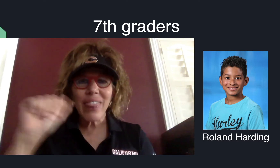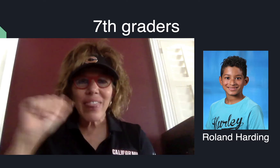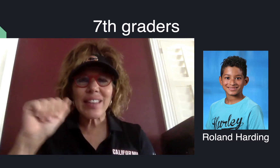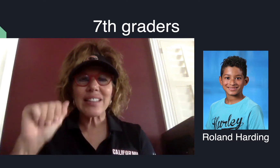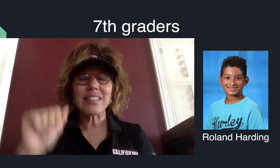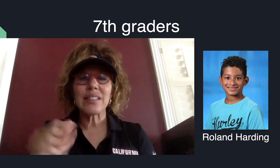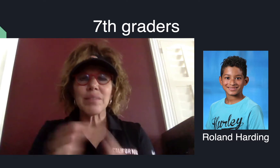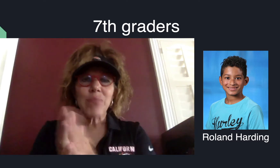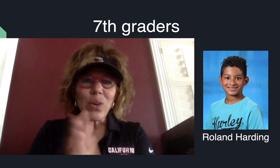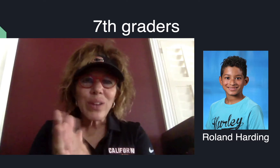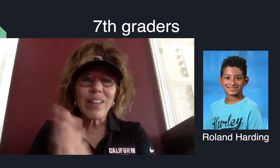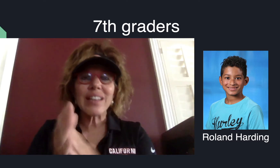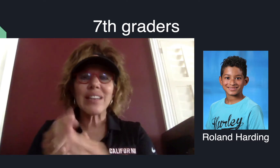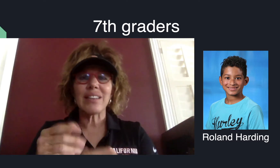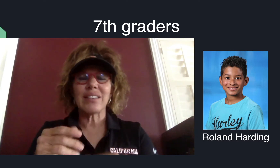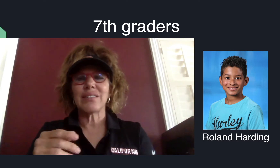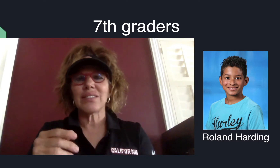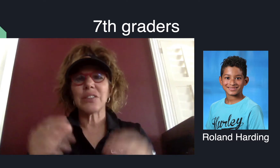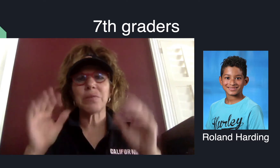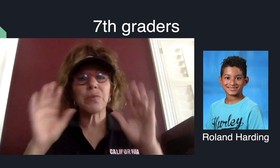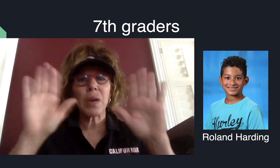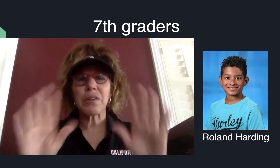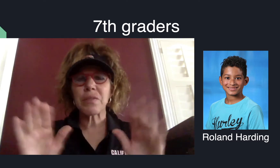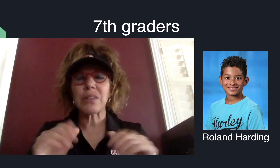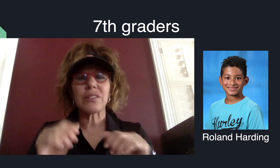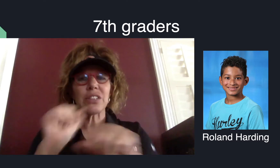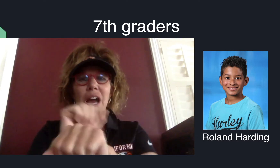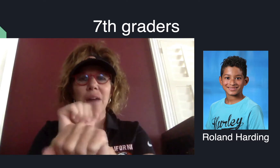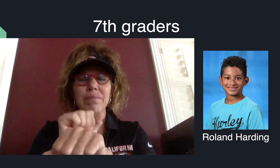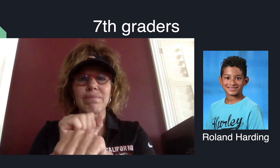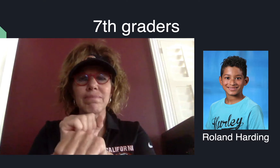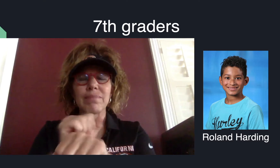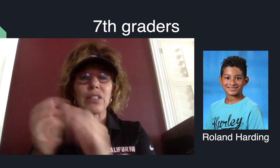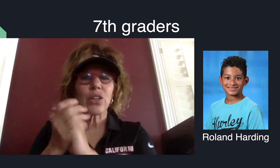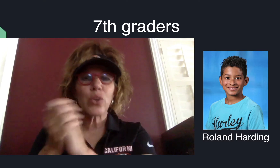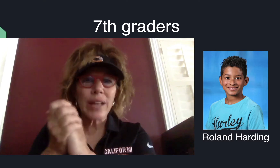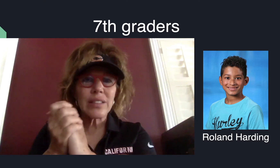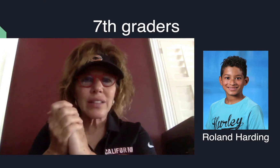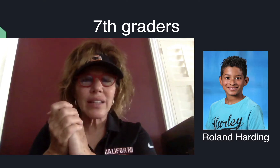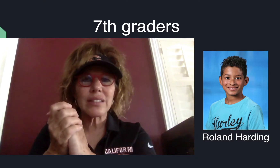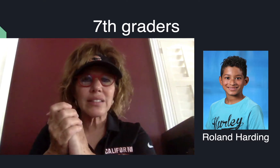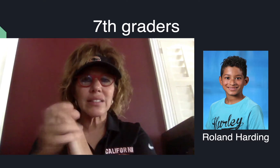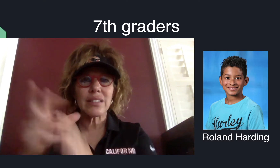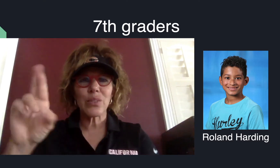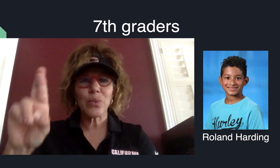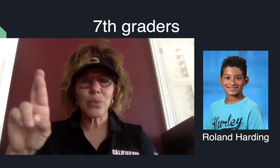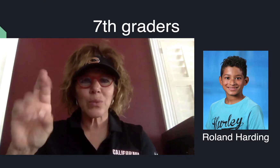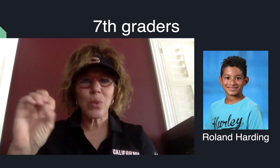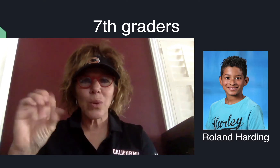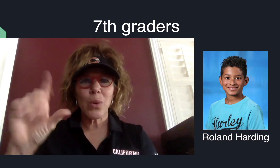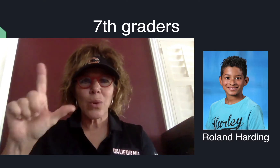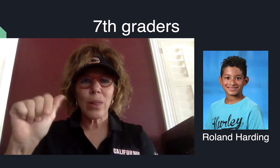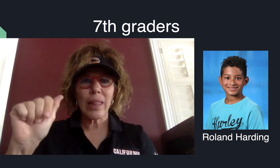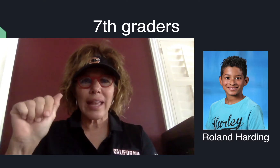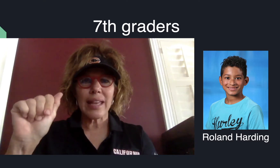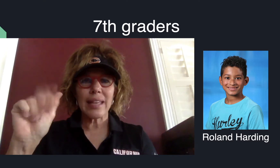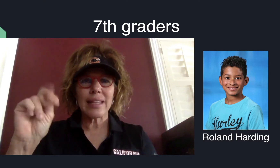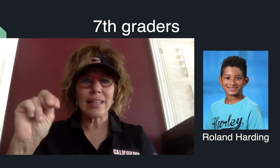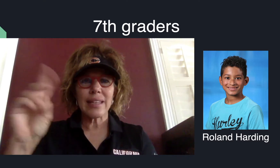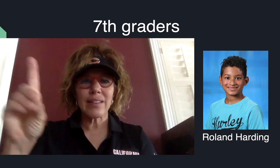Tops at everything. Is a good athlete, motivated, wonderful job. Congratulations to